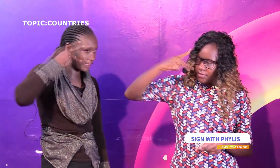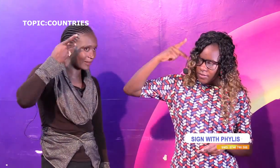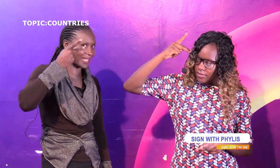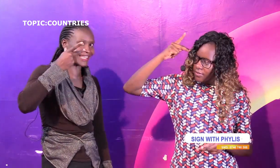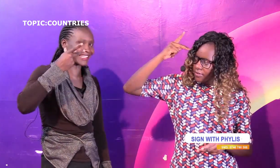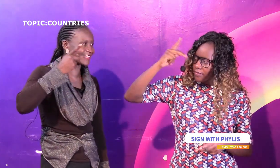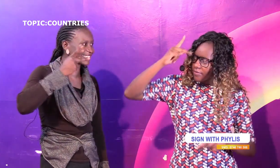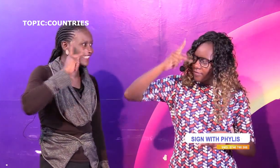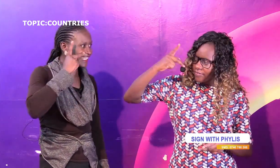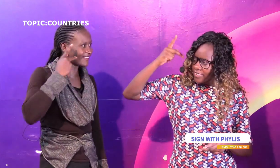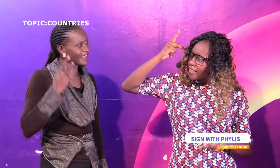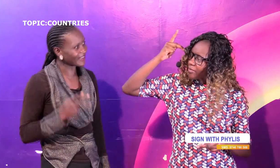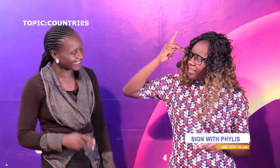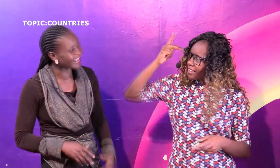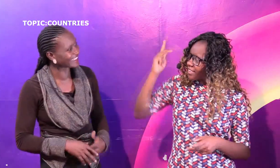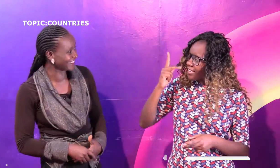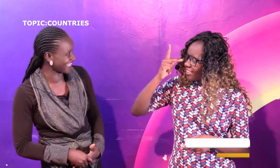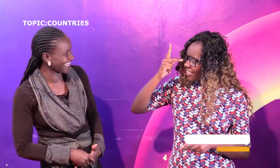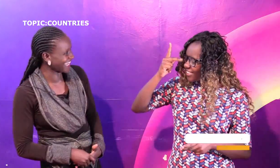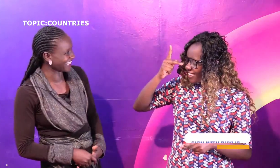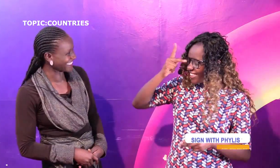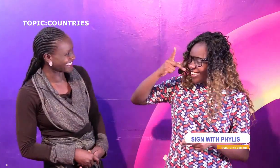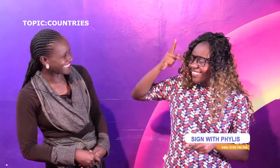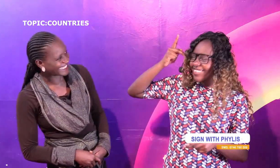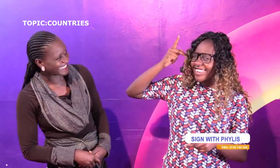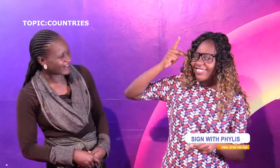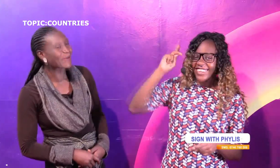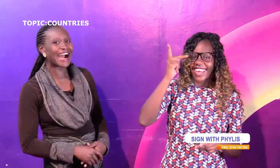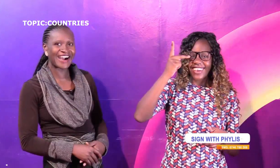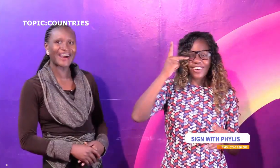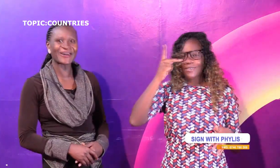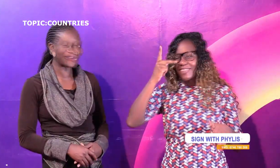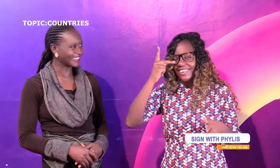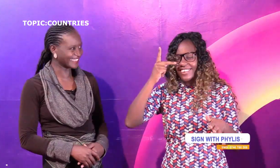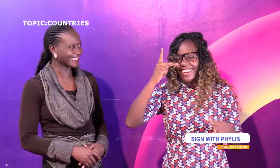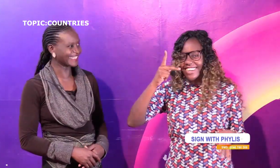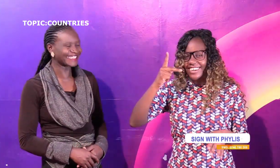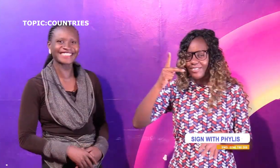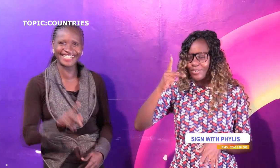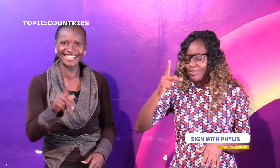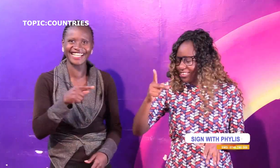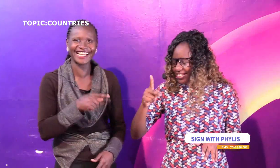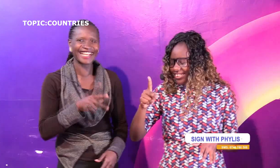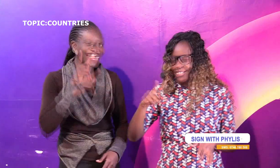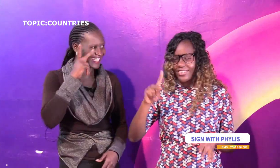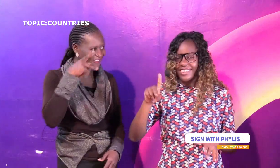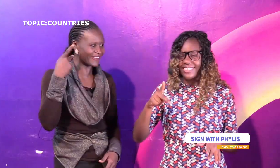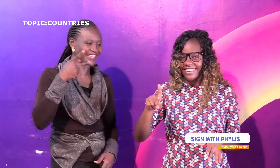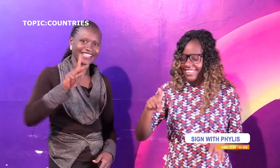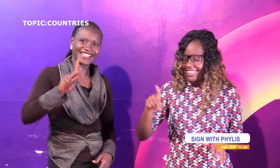Philippine. Philippine. Philippine. I hope that you're learning a few because it's quite interesting. Yes. This